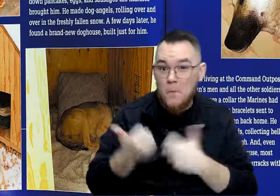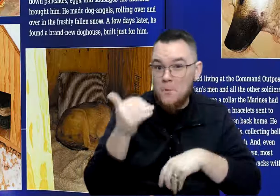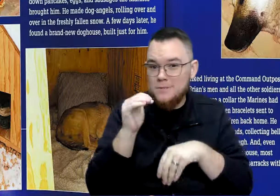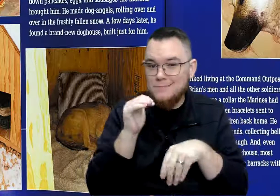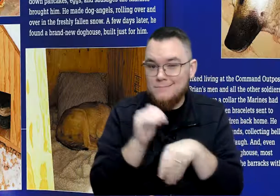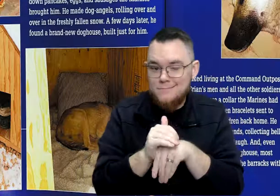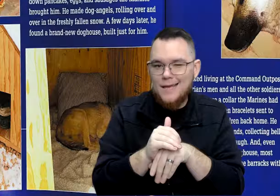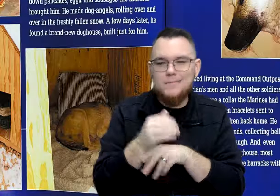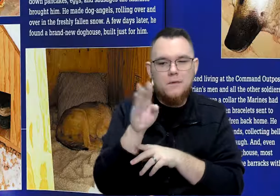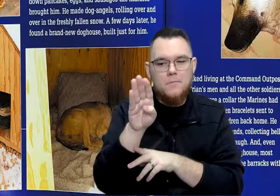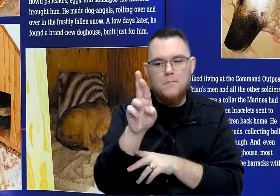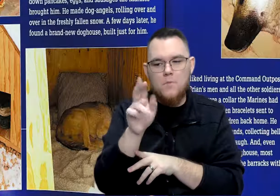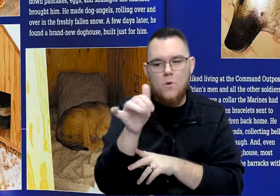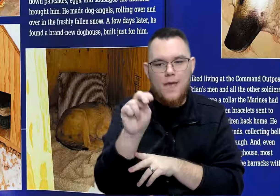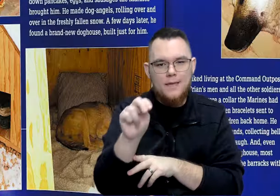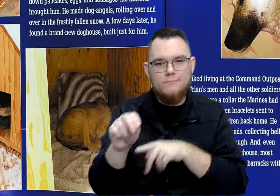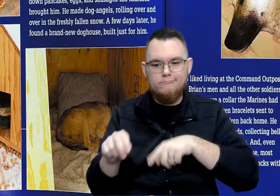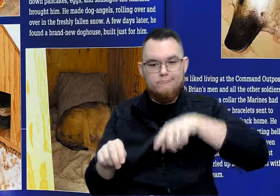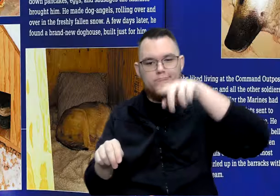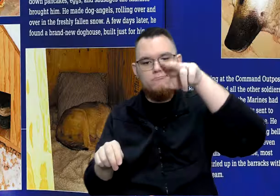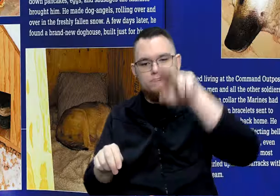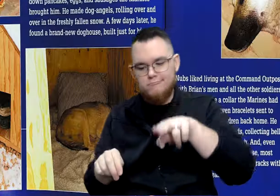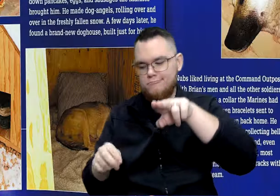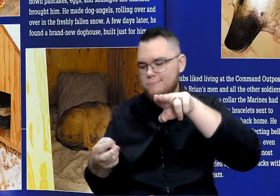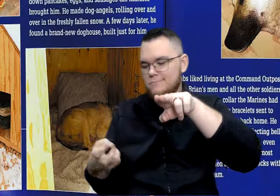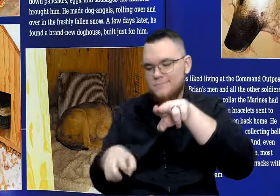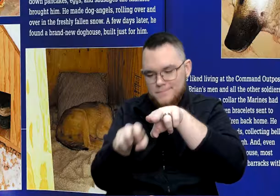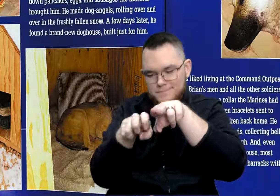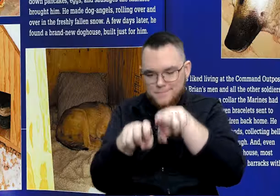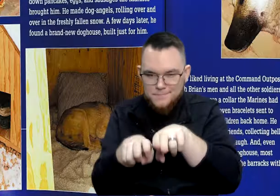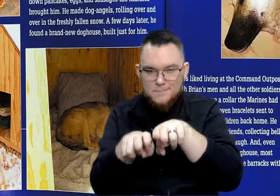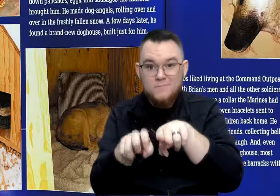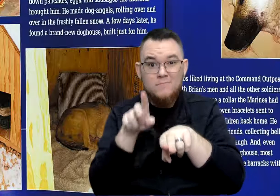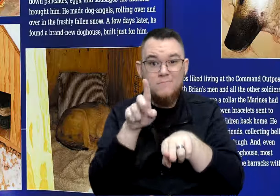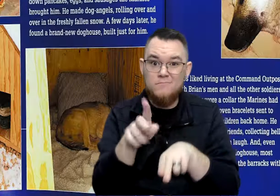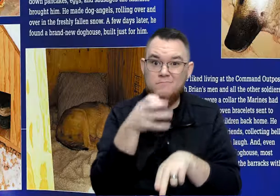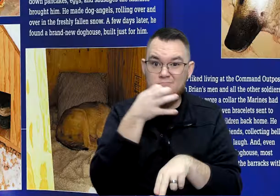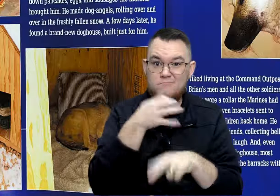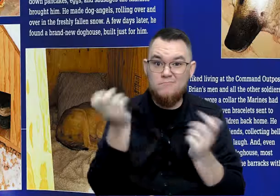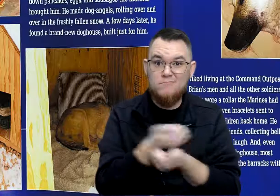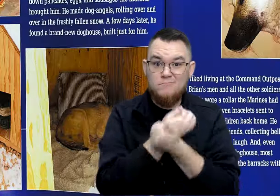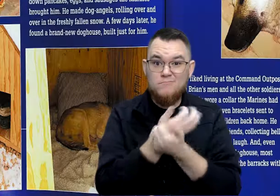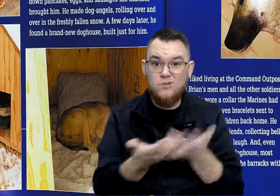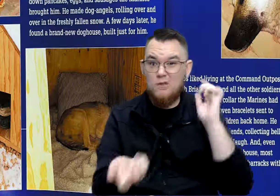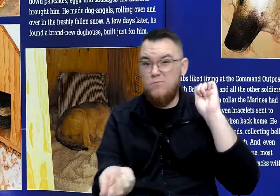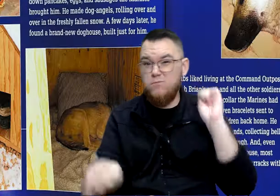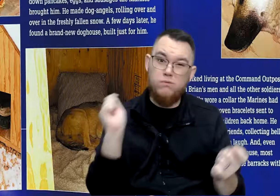barracks with Brian and his team. But everything was about to change.